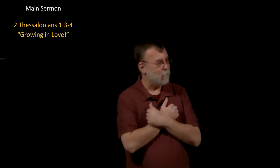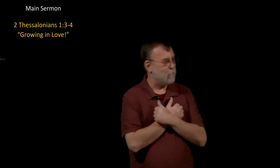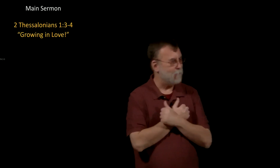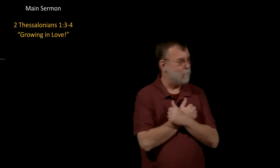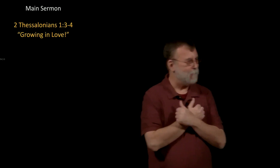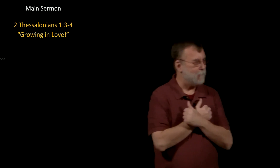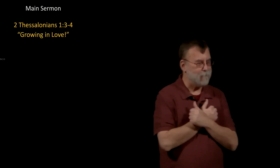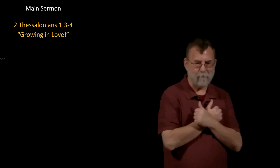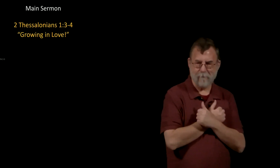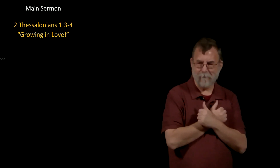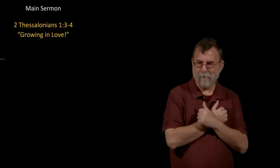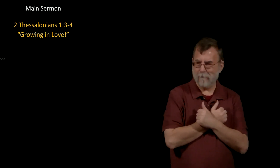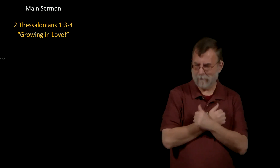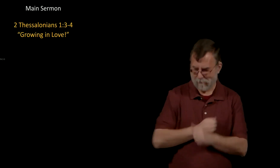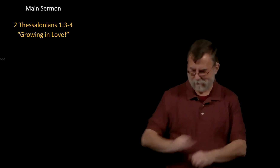Growing in love.